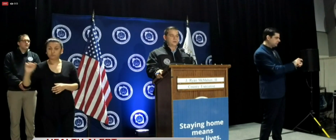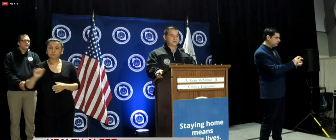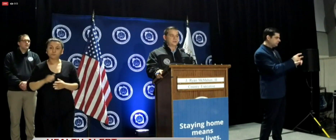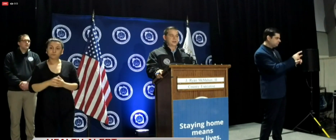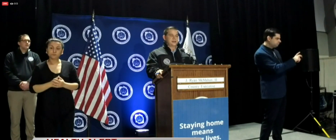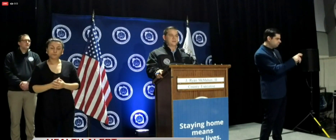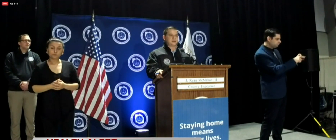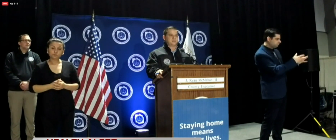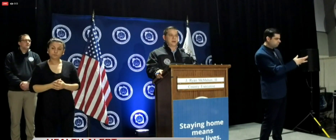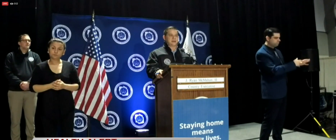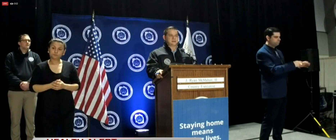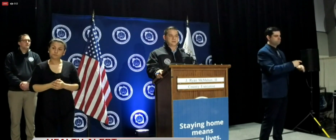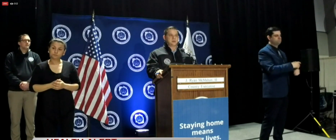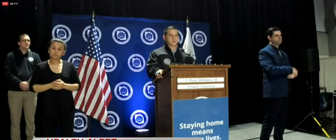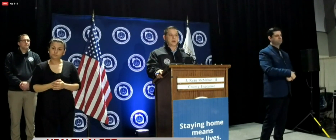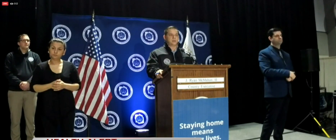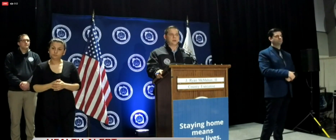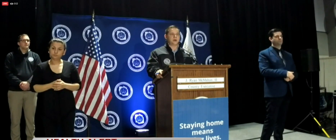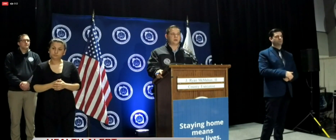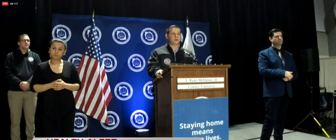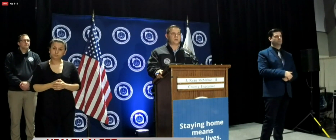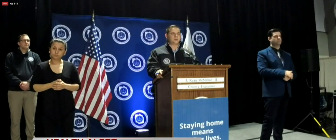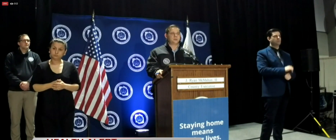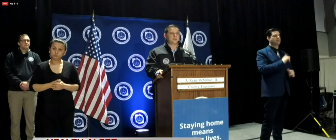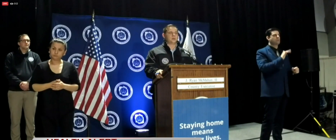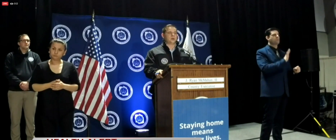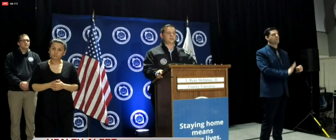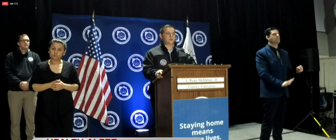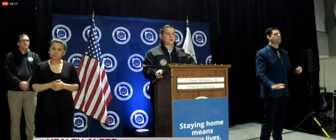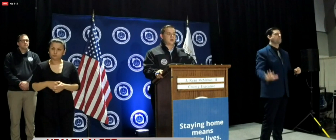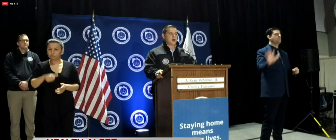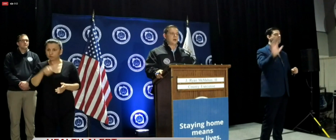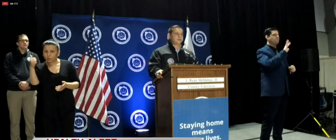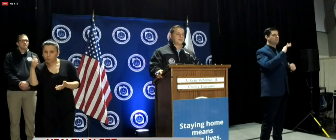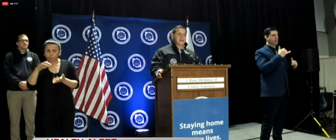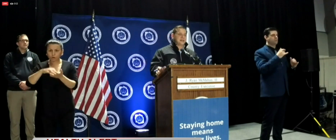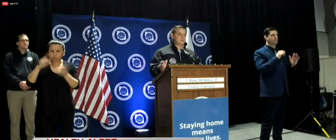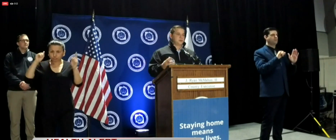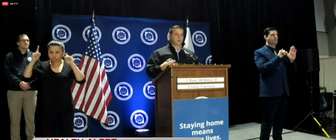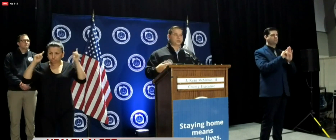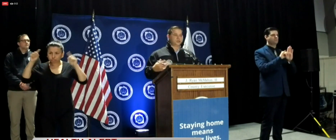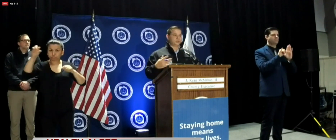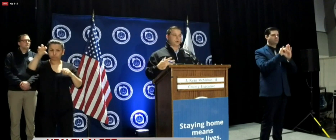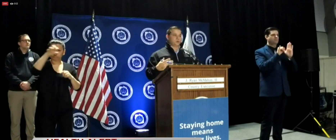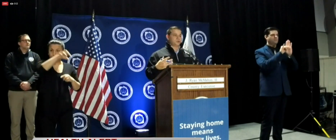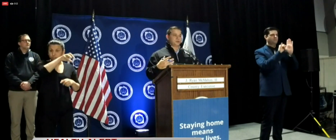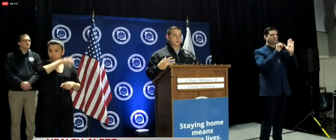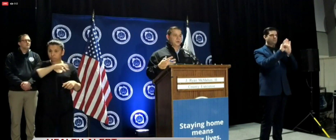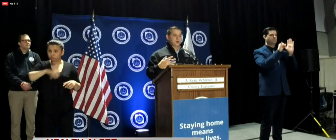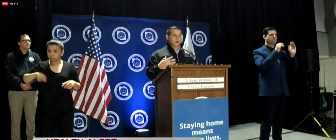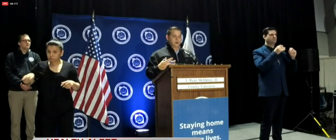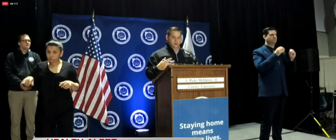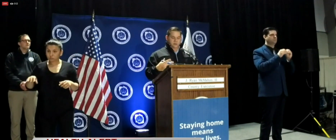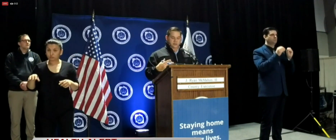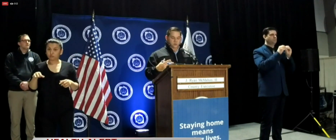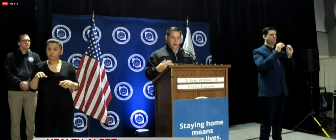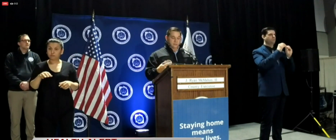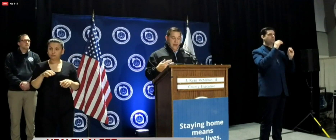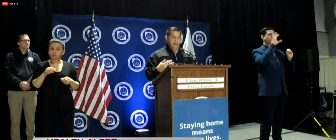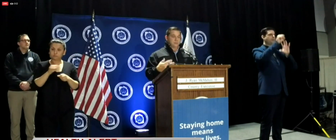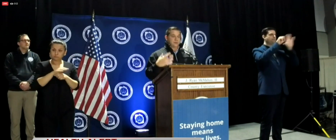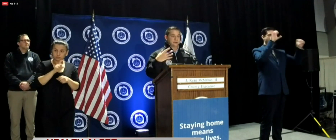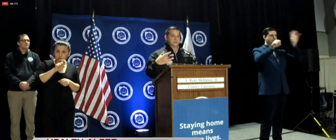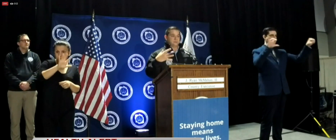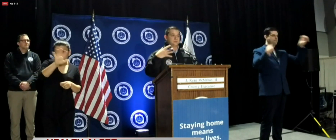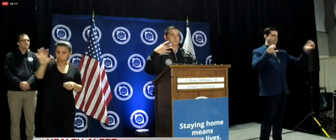More that they're just identifying positives that were probably there to begin with. But this has to be a regional approach. That's why